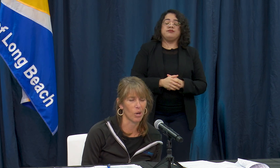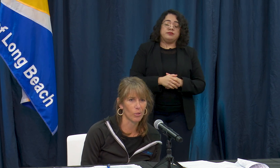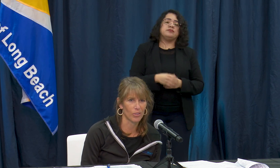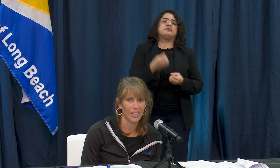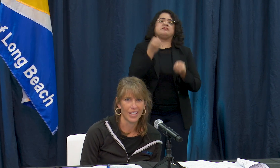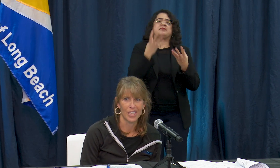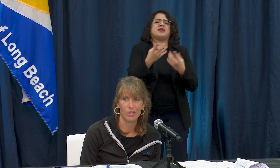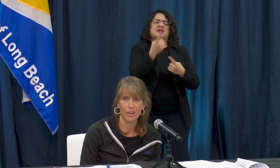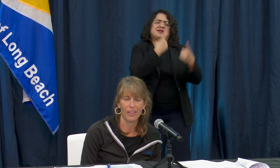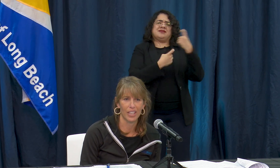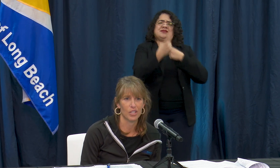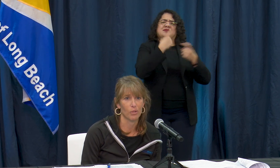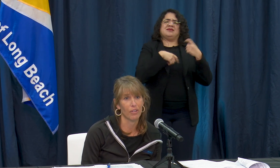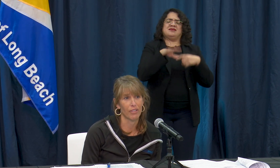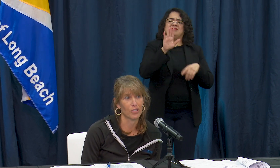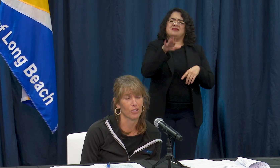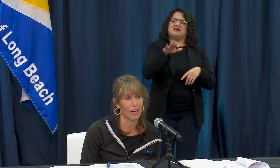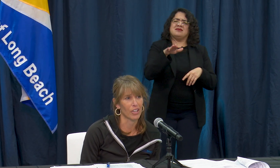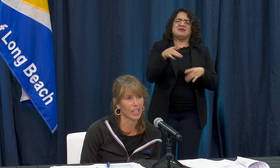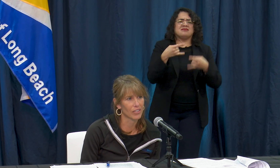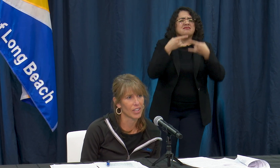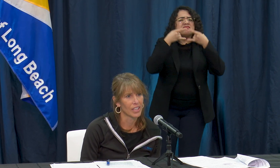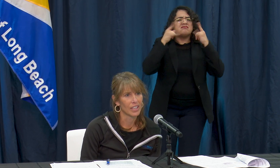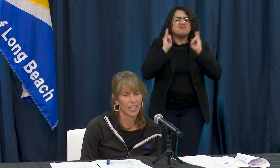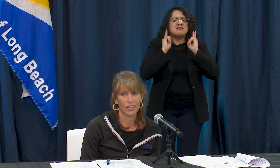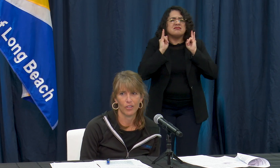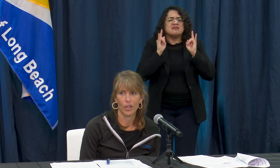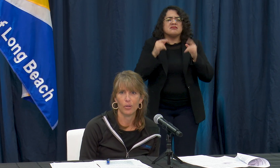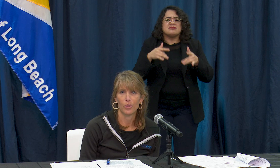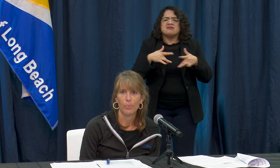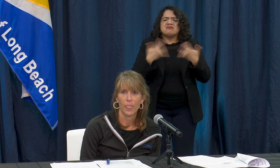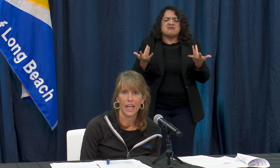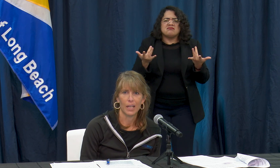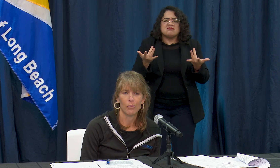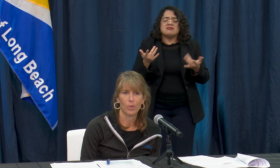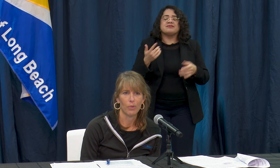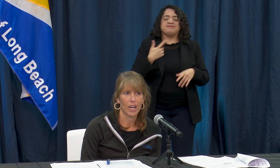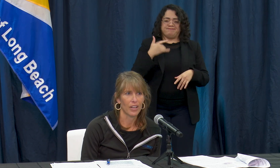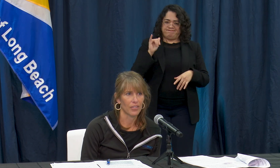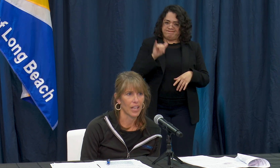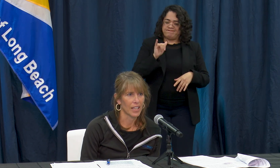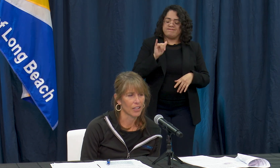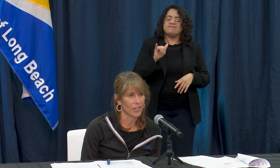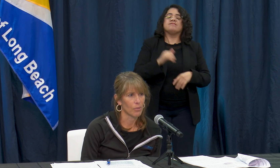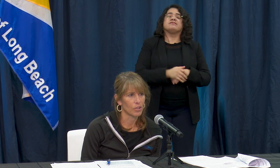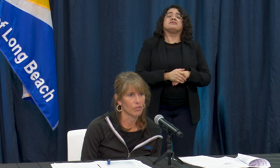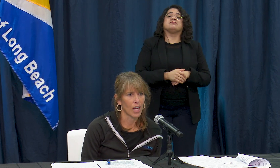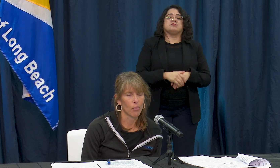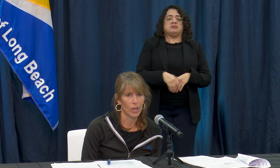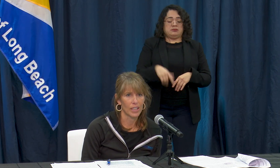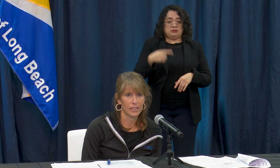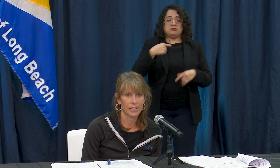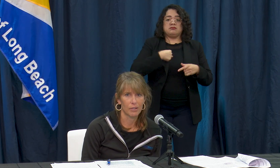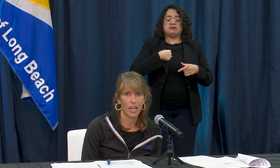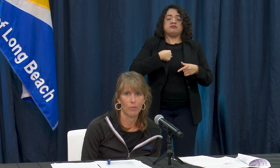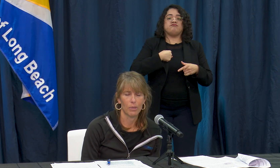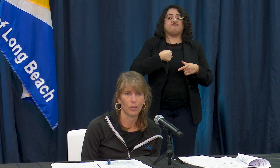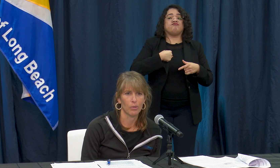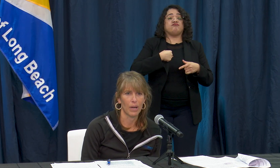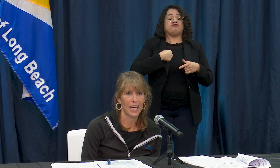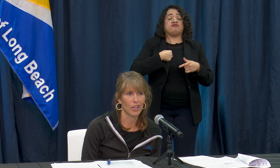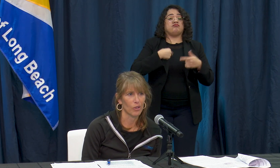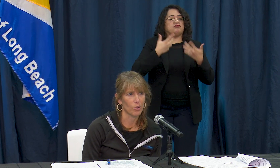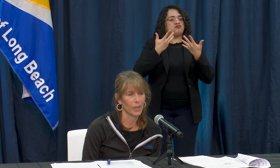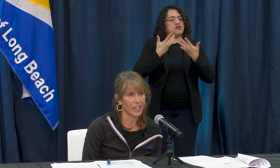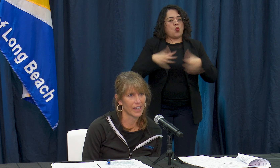getting the most is around the issue of facial coverings. And so what we are saying is that we do not want